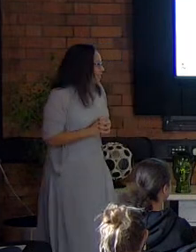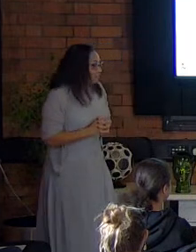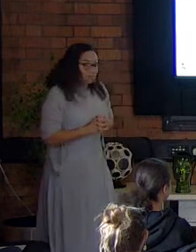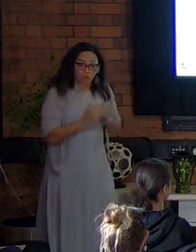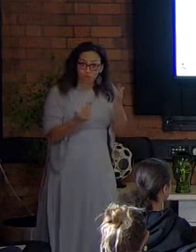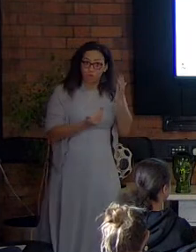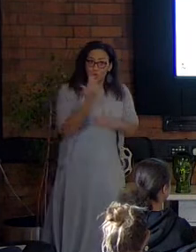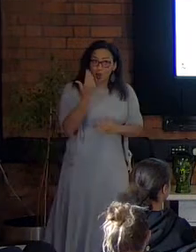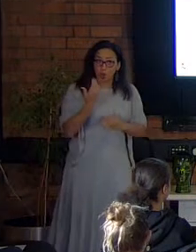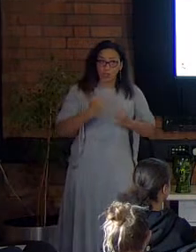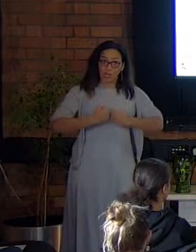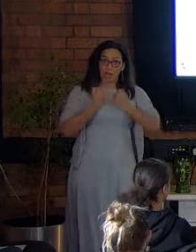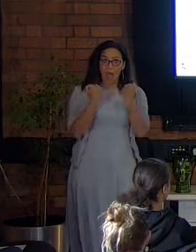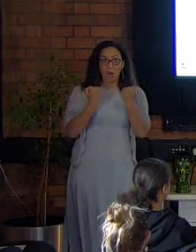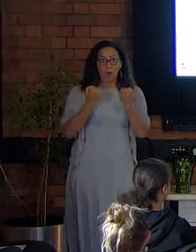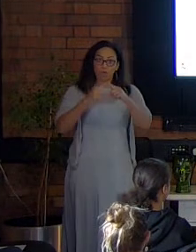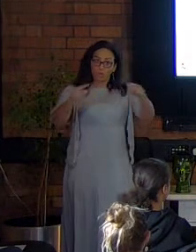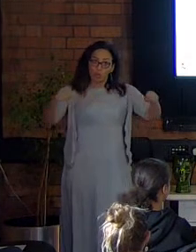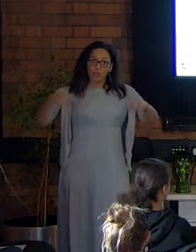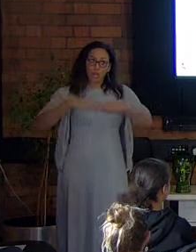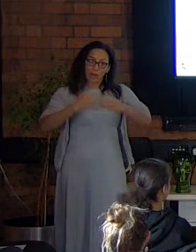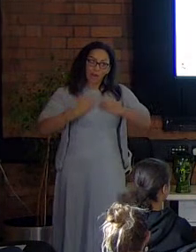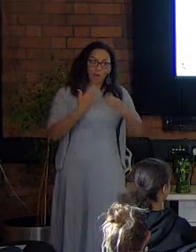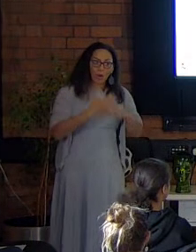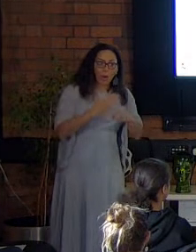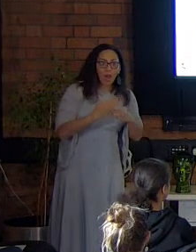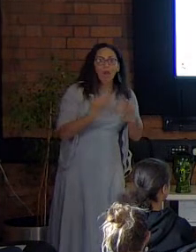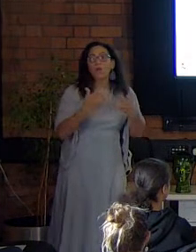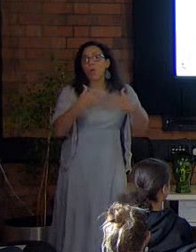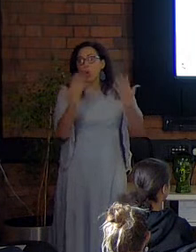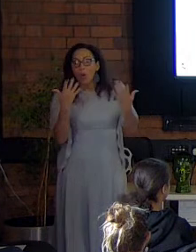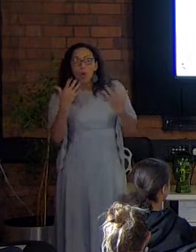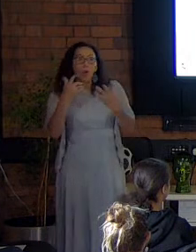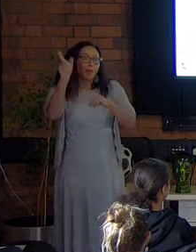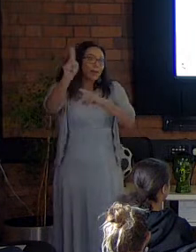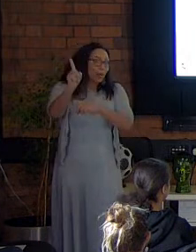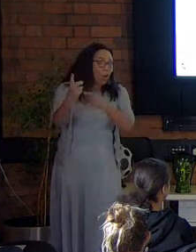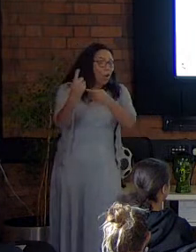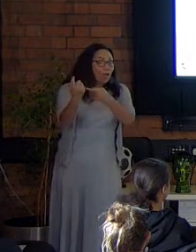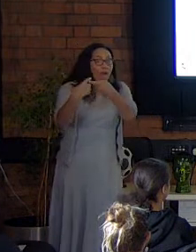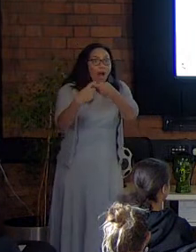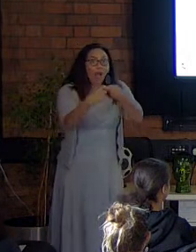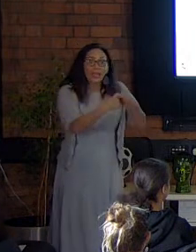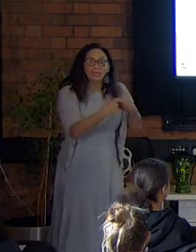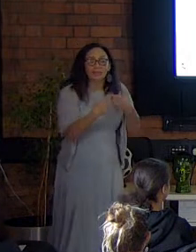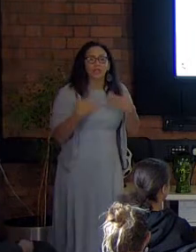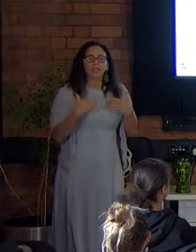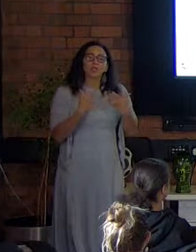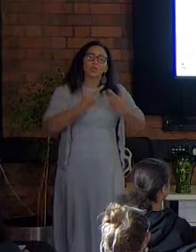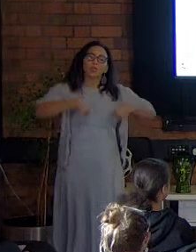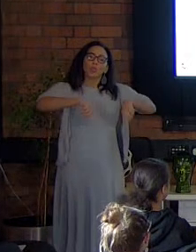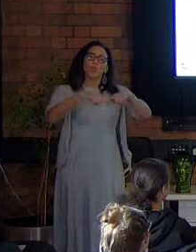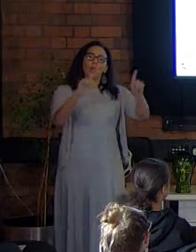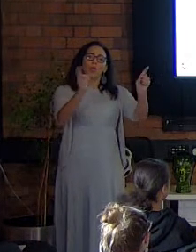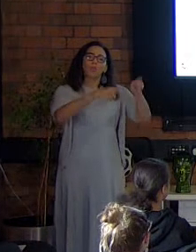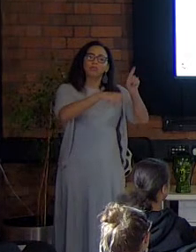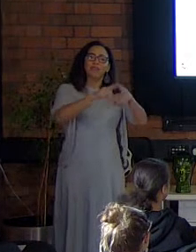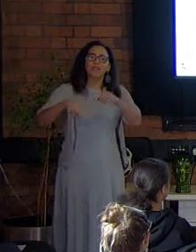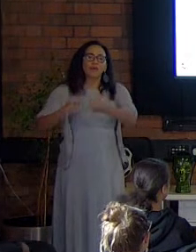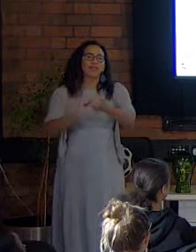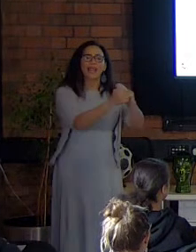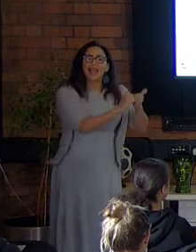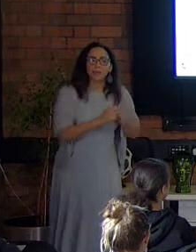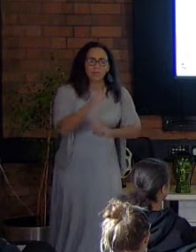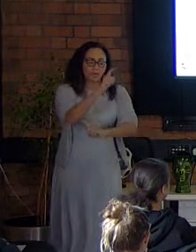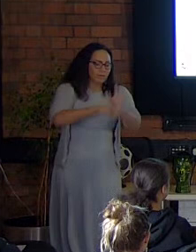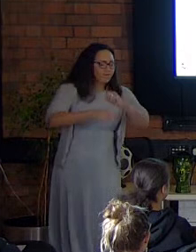new to what we're doing and those of you online who are watching and new to what we're doing, here's a little bit more about us. We are a diverse and collaborative community